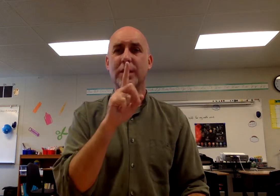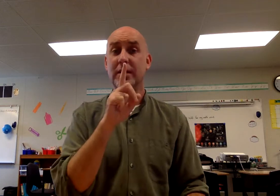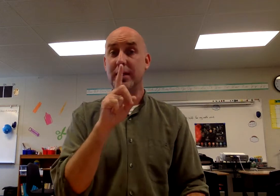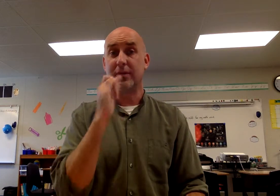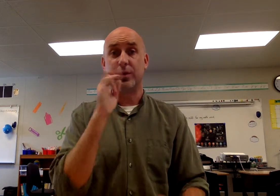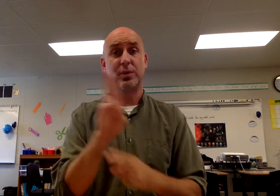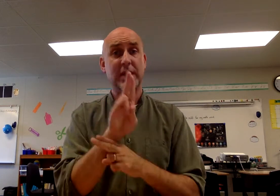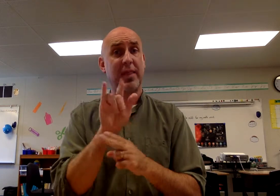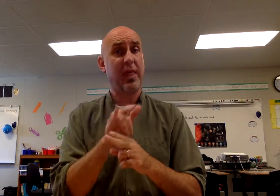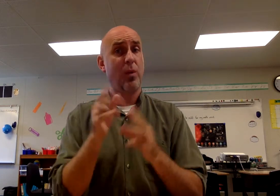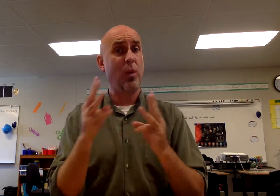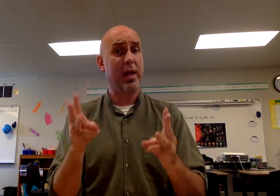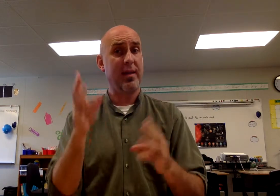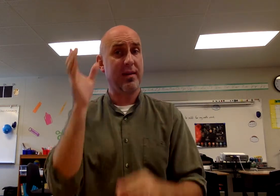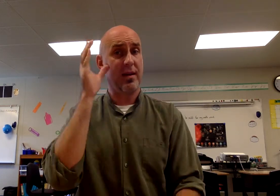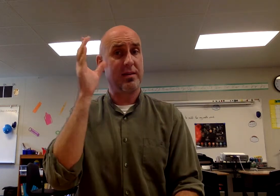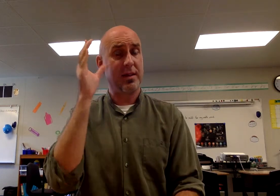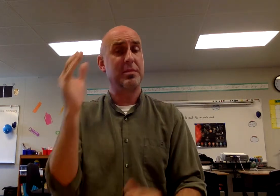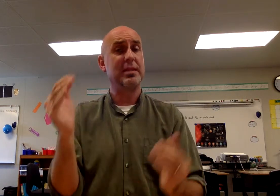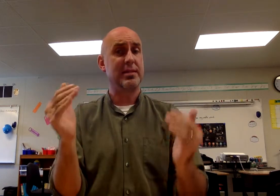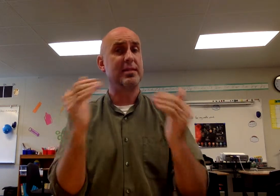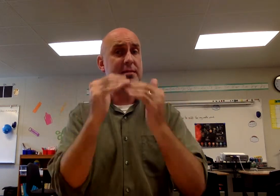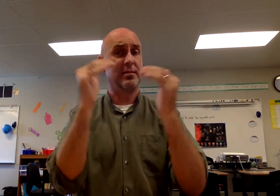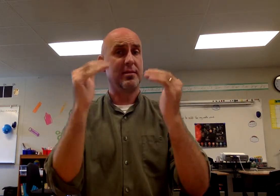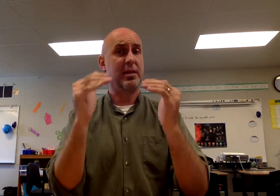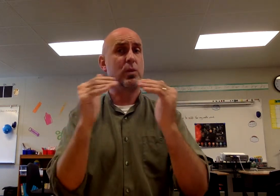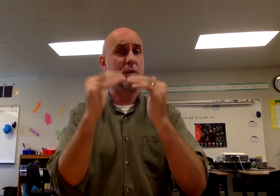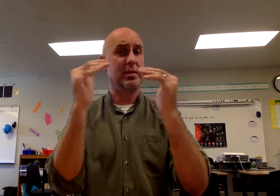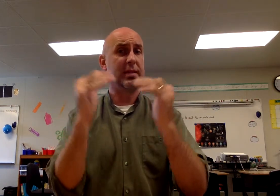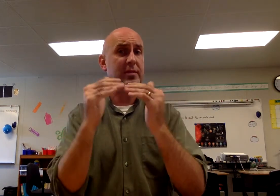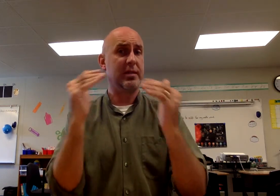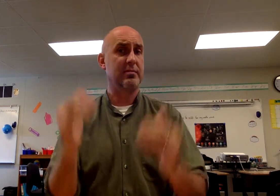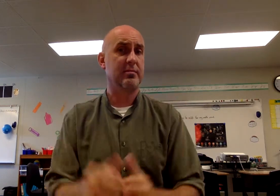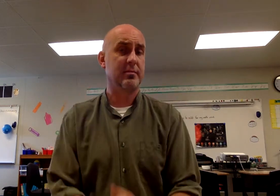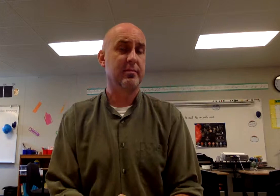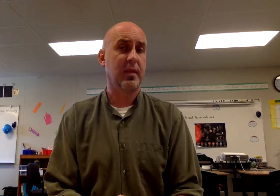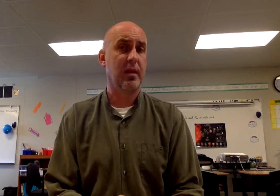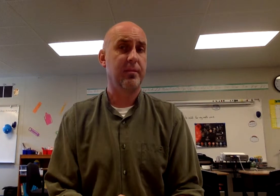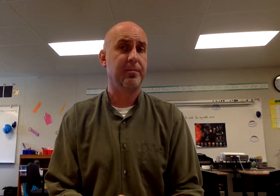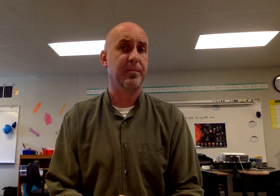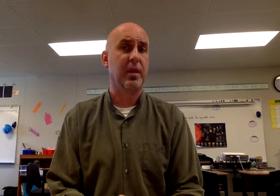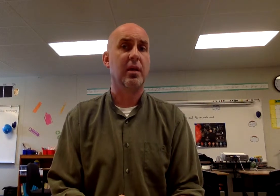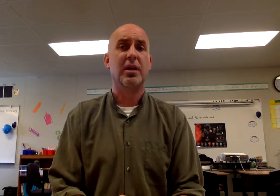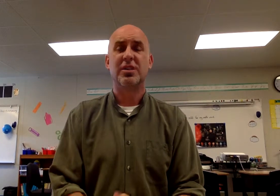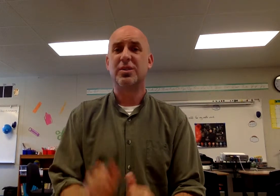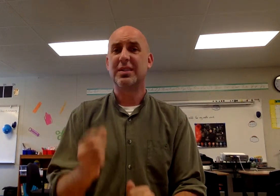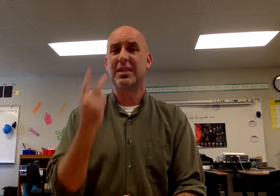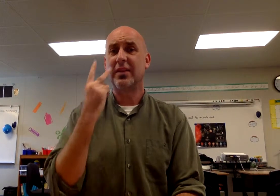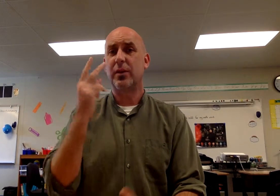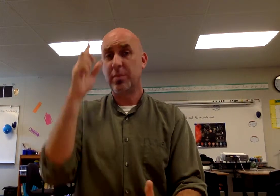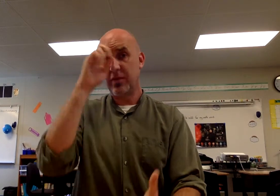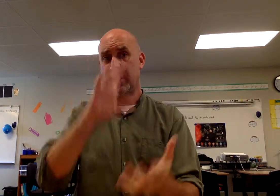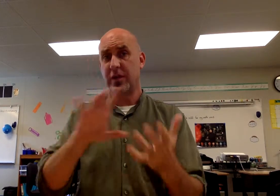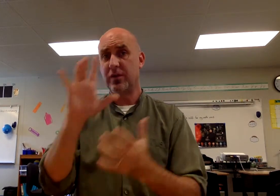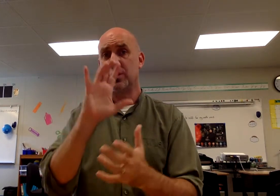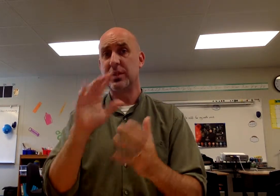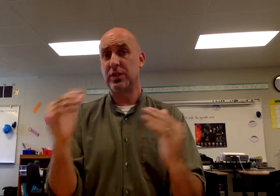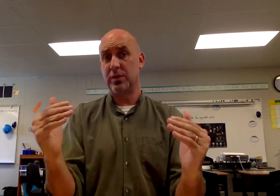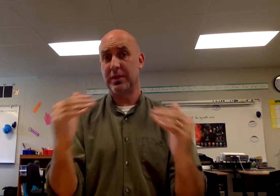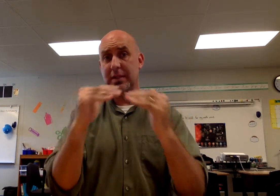really, if you're using it that way, the concept is equals even. Okay? So you can see how that would be very confusing to use this